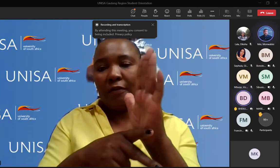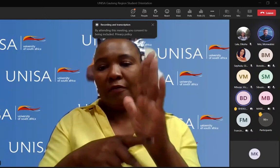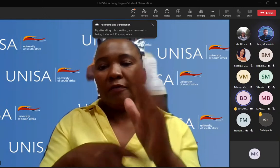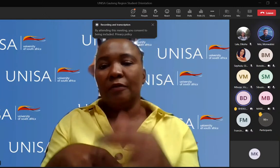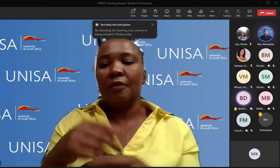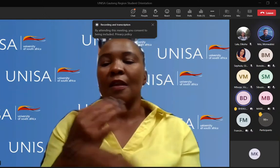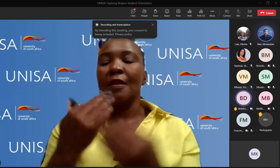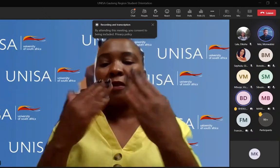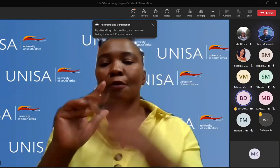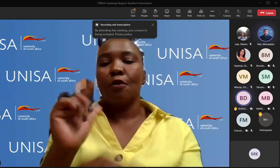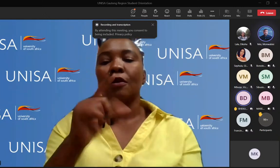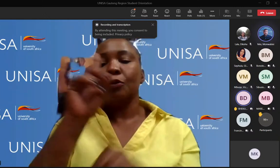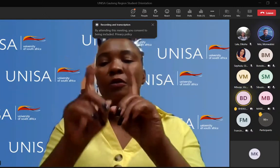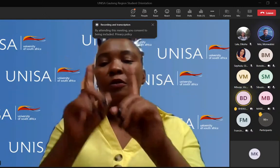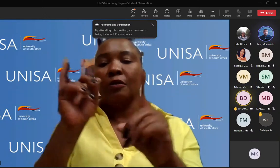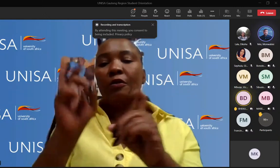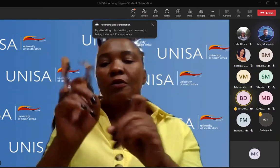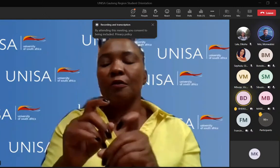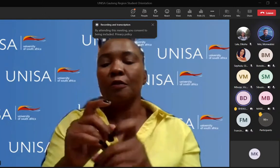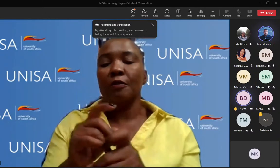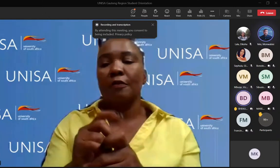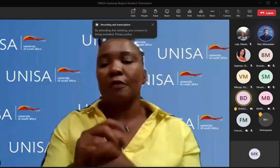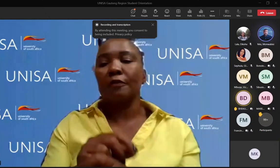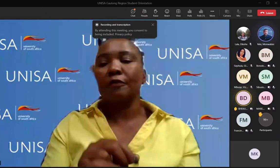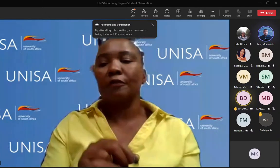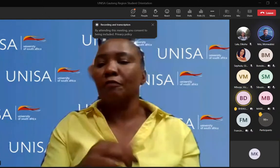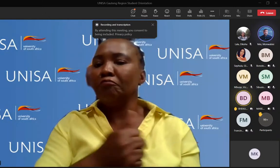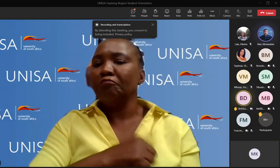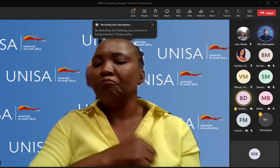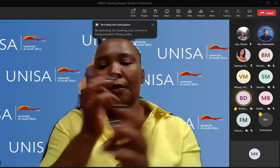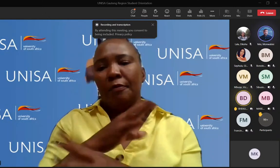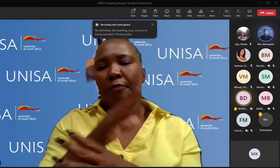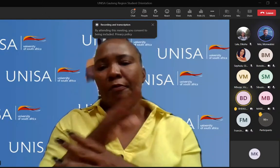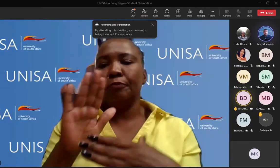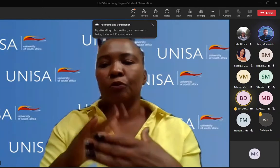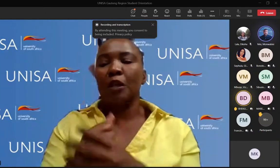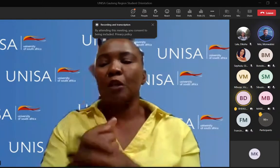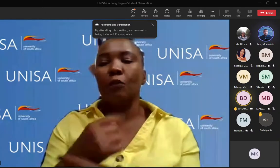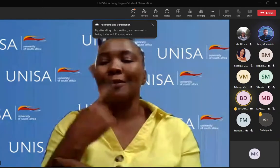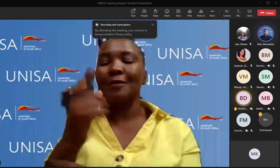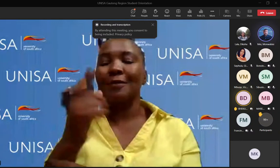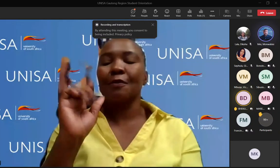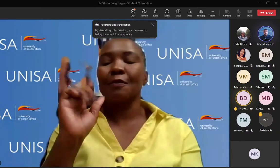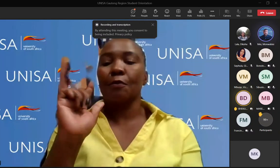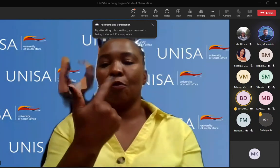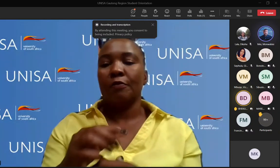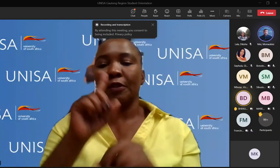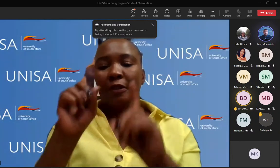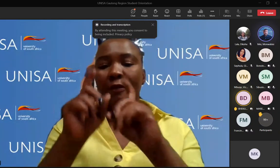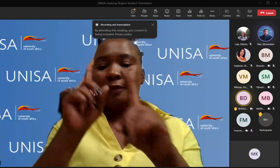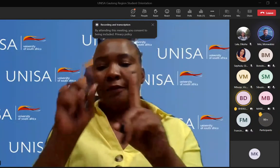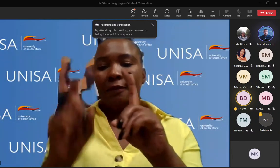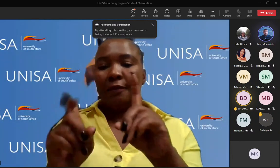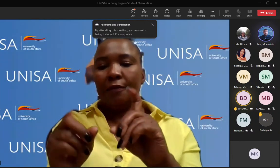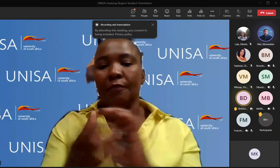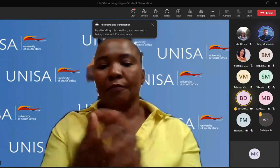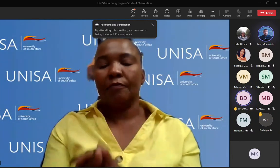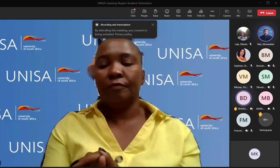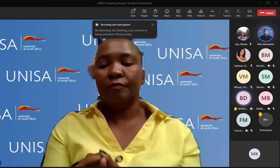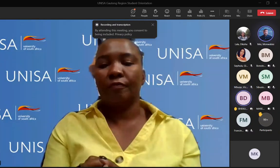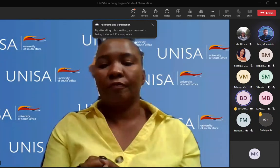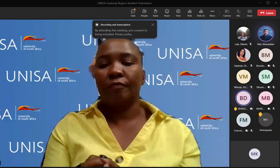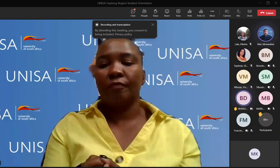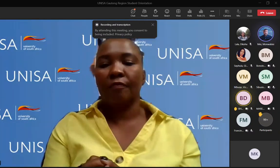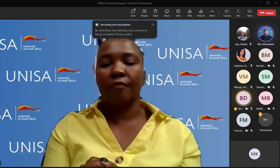for all the questions unfortunately we can't attend to all of them because of time um orientation usually is a very long Workshop